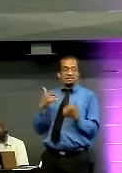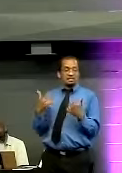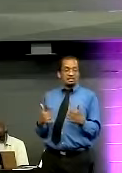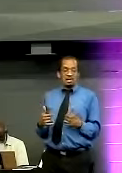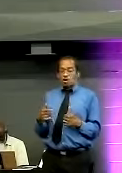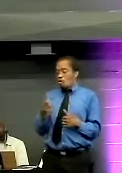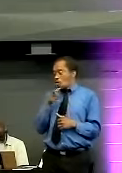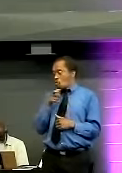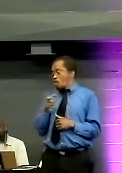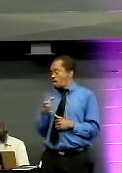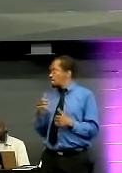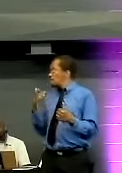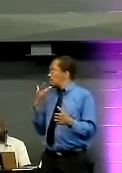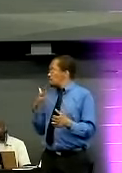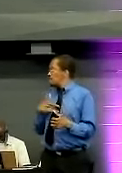week?